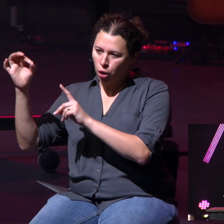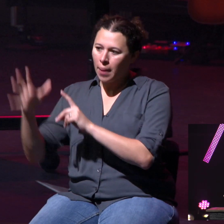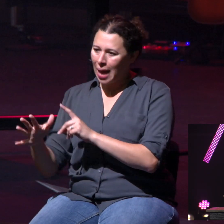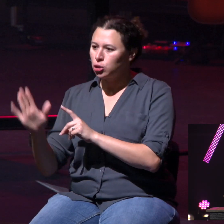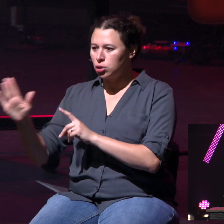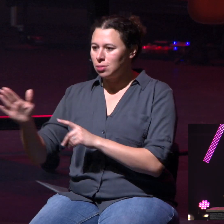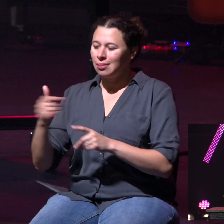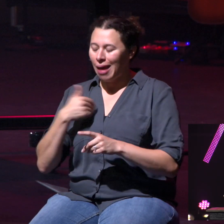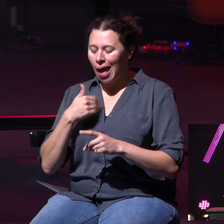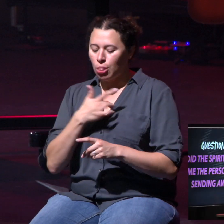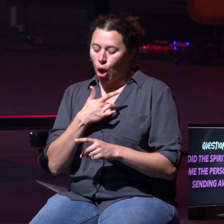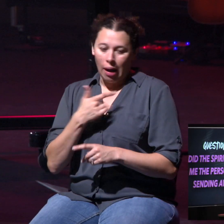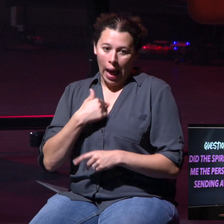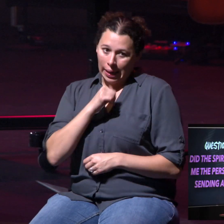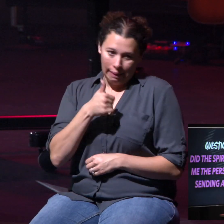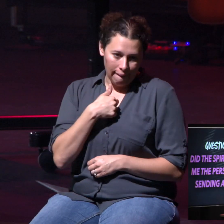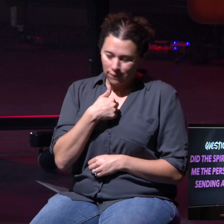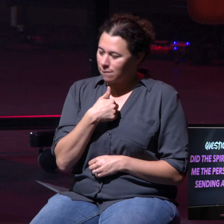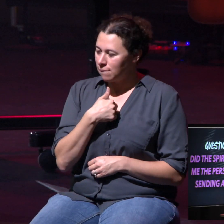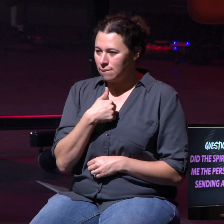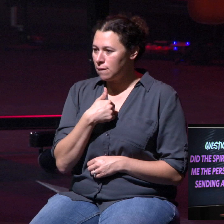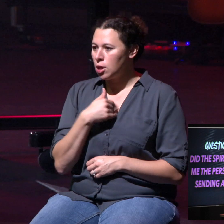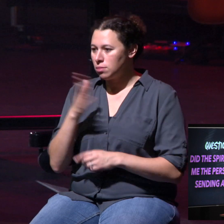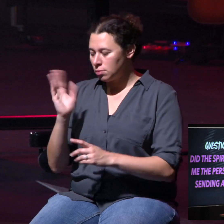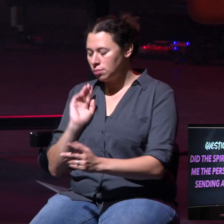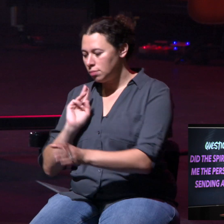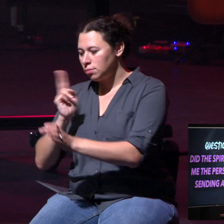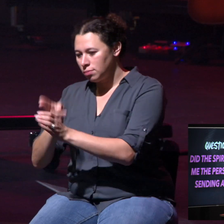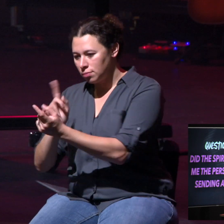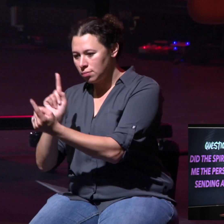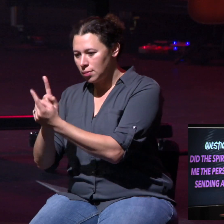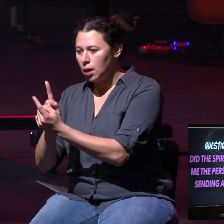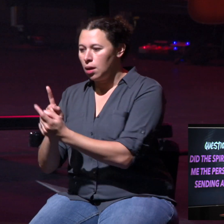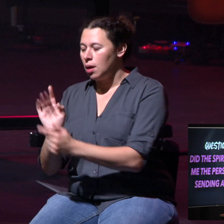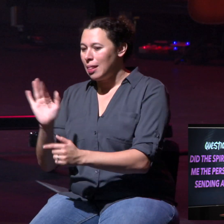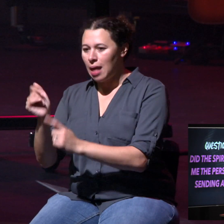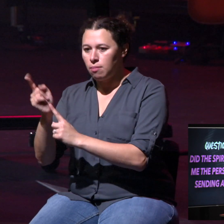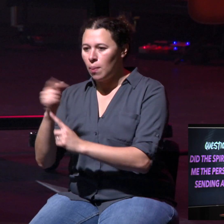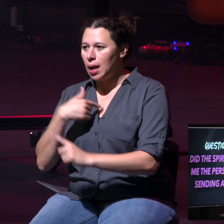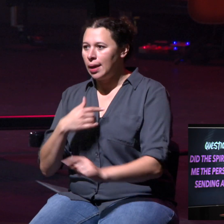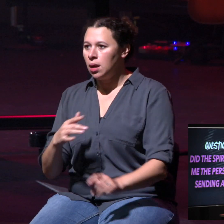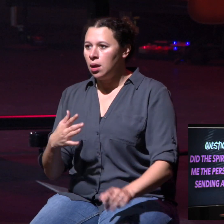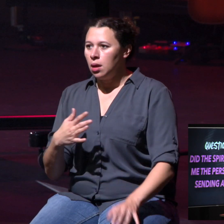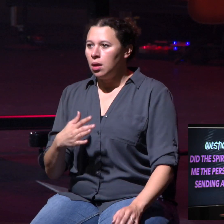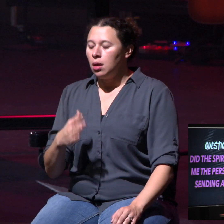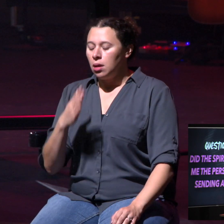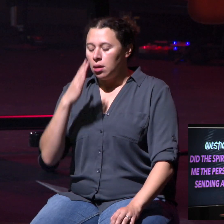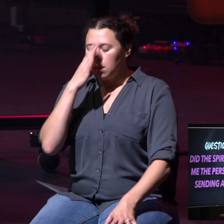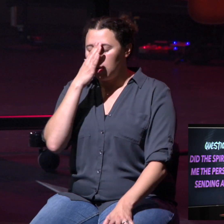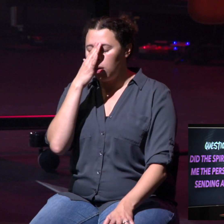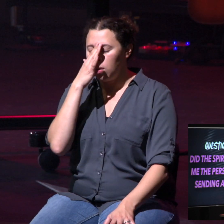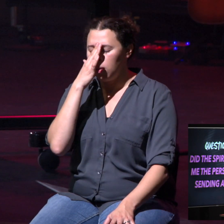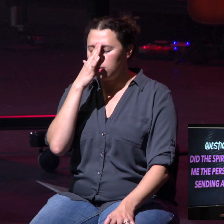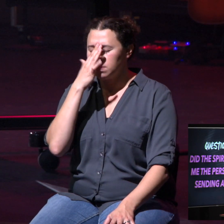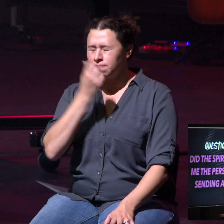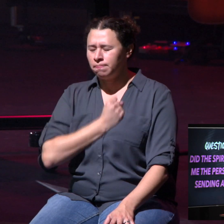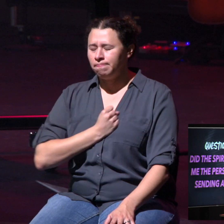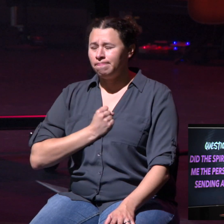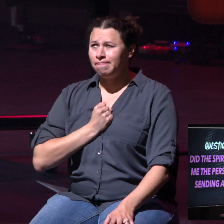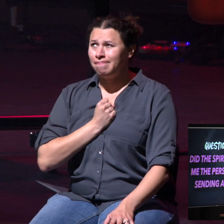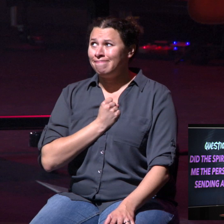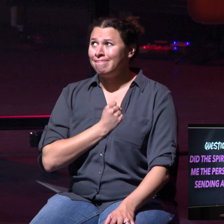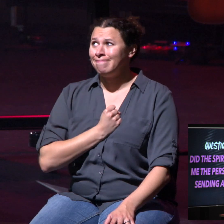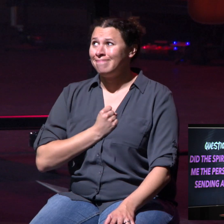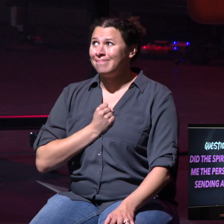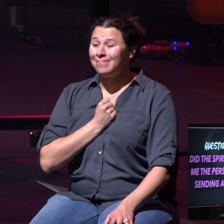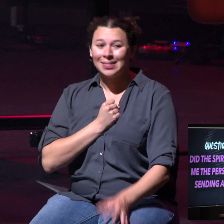that I didn't have to step in and care for it. And I got to tell you, I just repent of that moment. I hate that the Spirit potentially